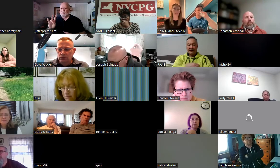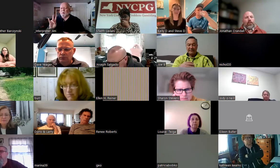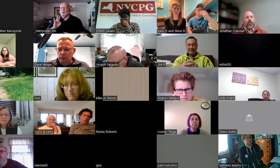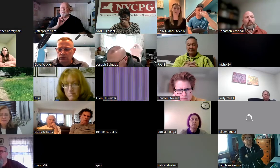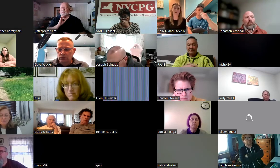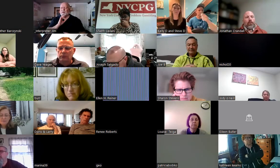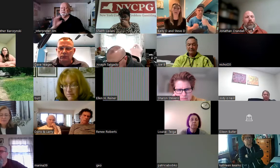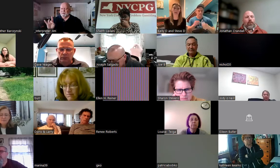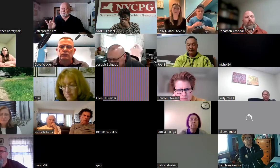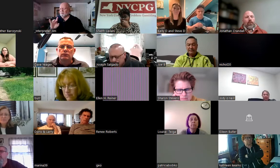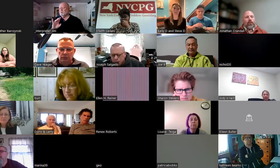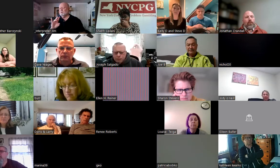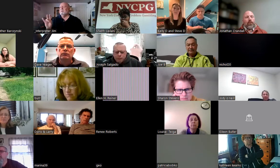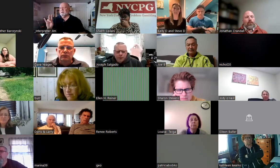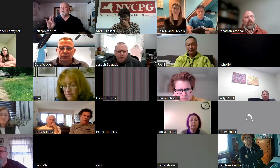going on.